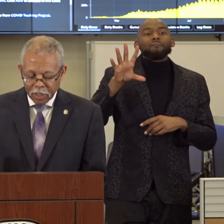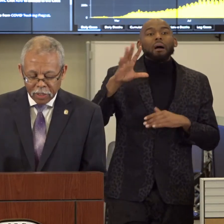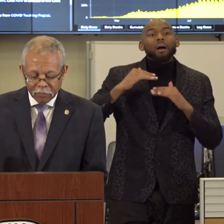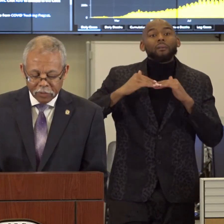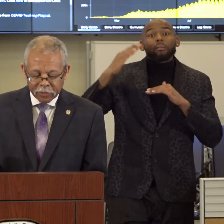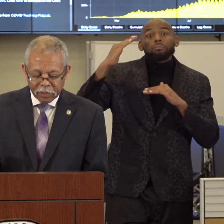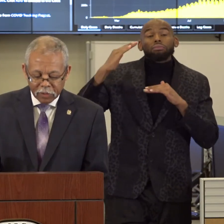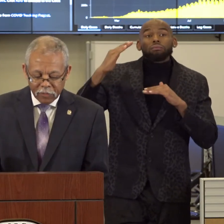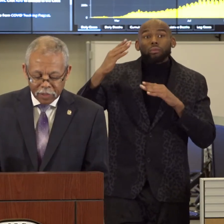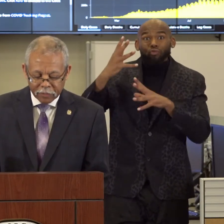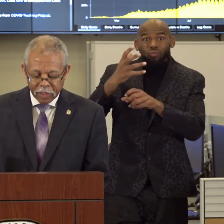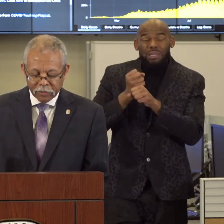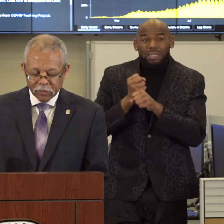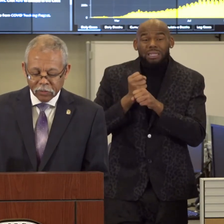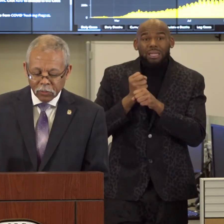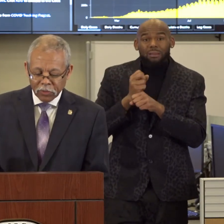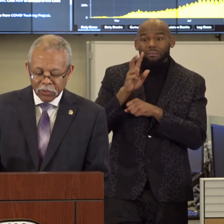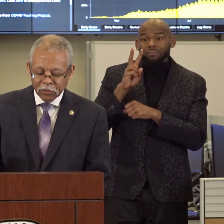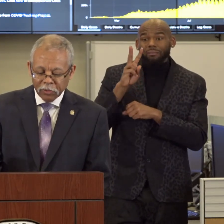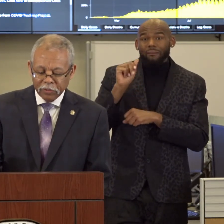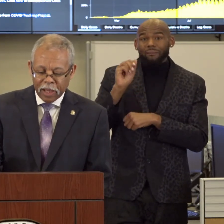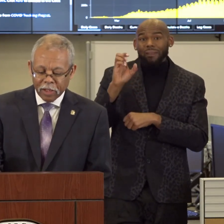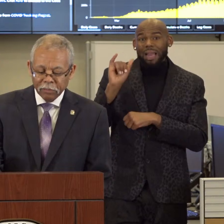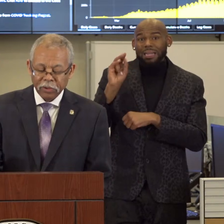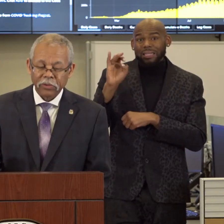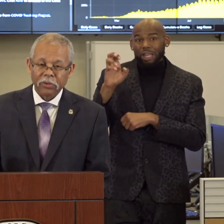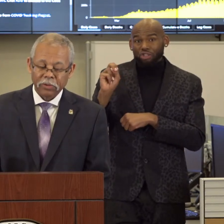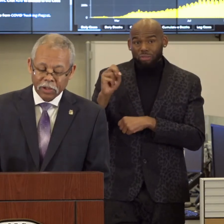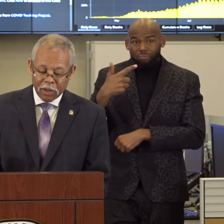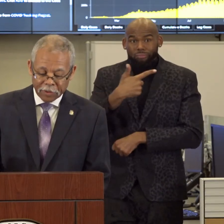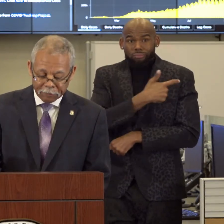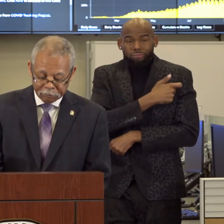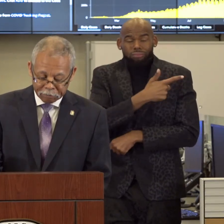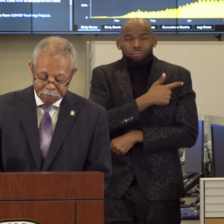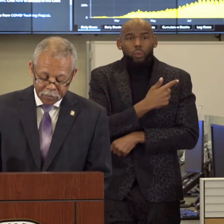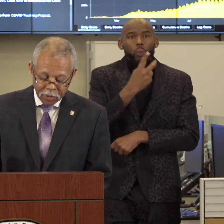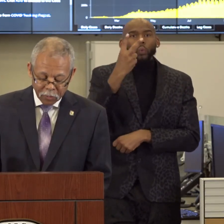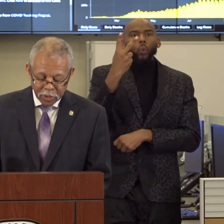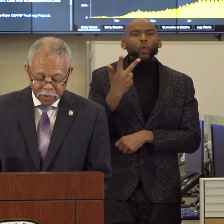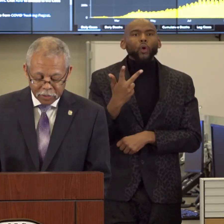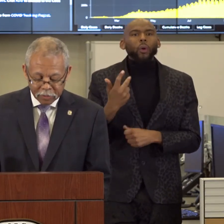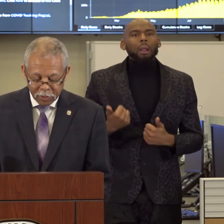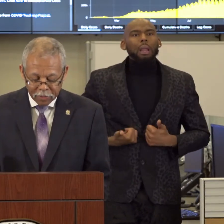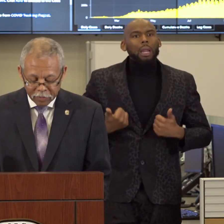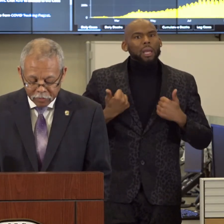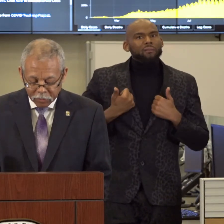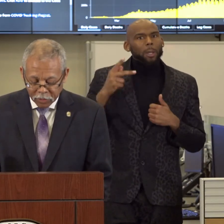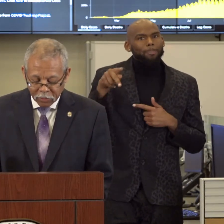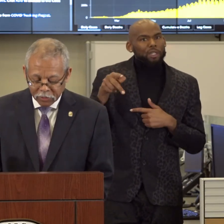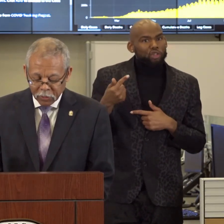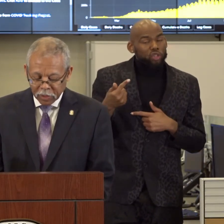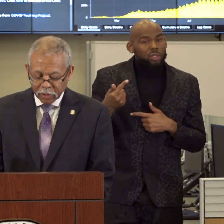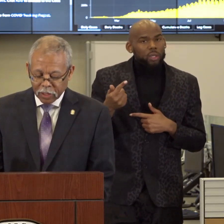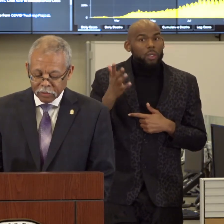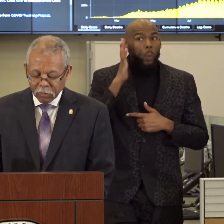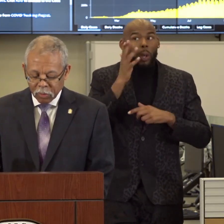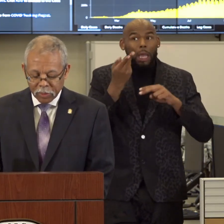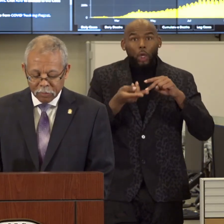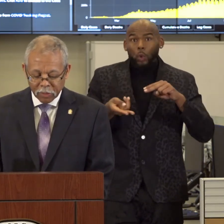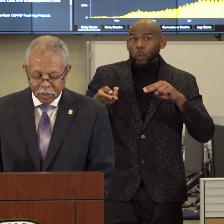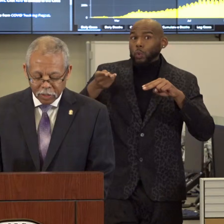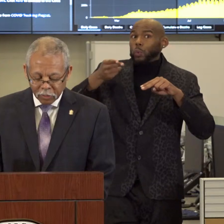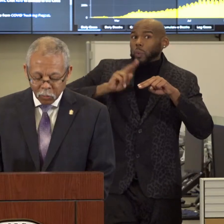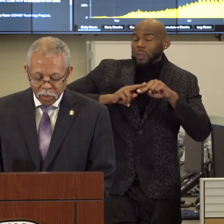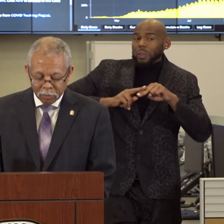up and have received a vaccination, 2/3 reside in Prince George's County. We anticipate this to increase quickly as